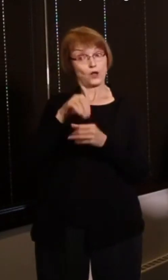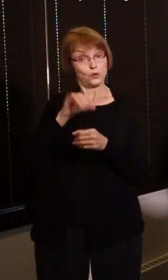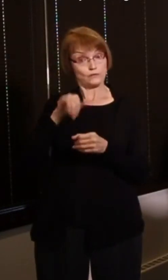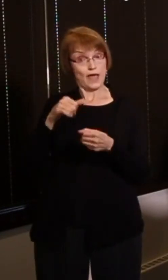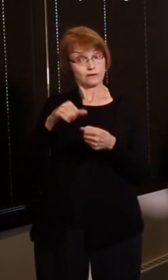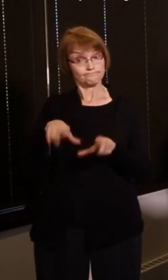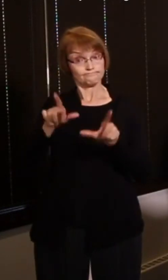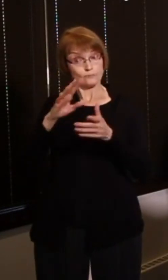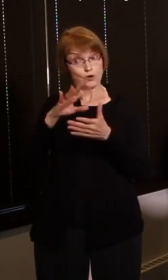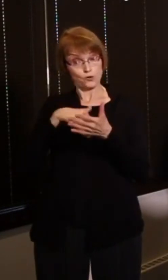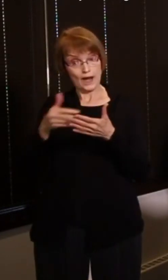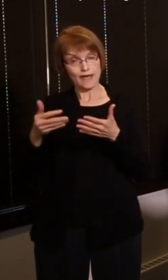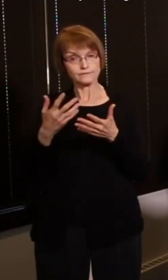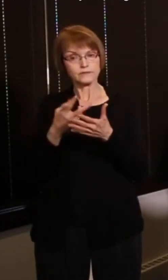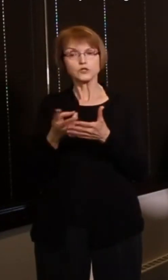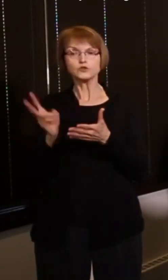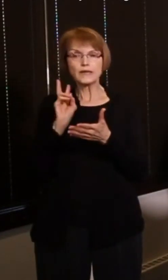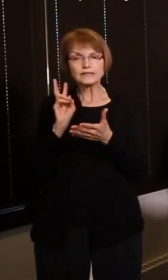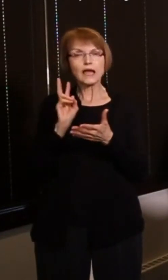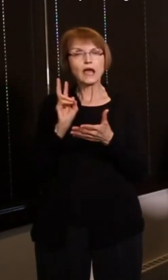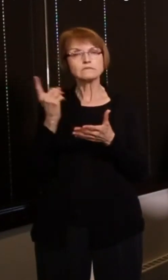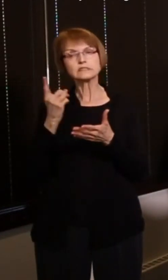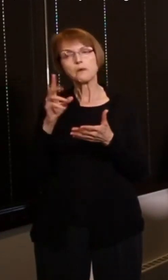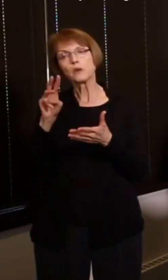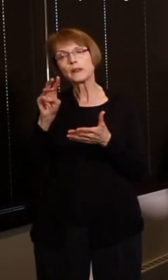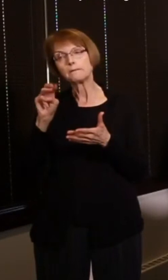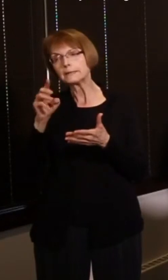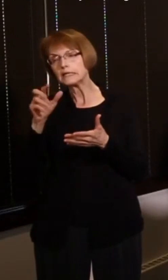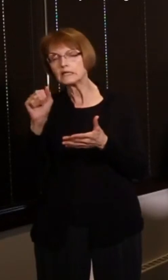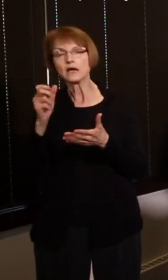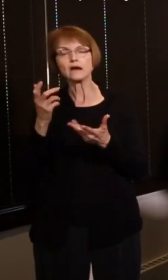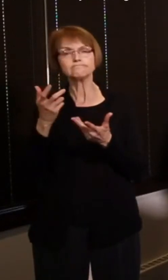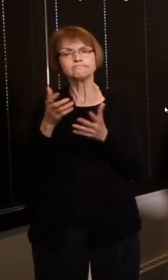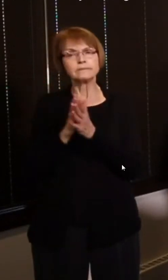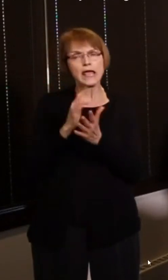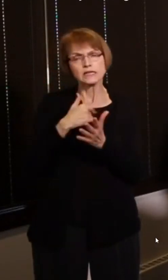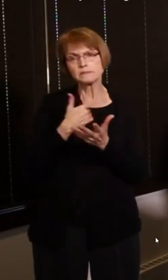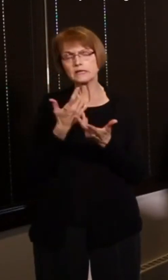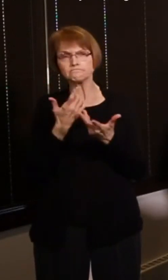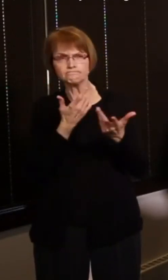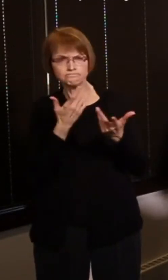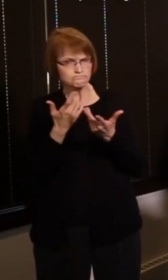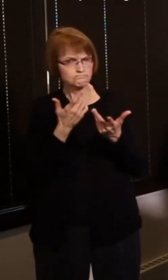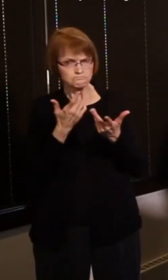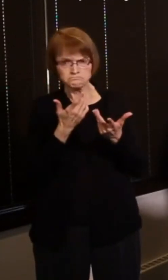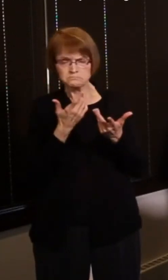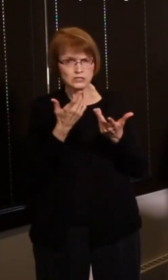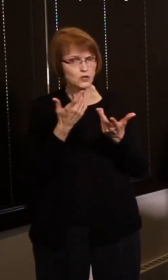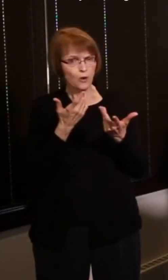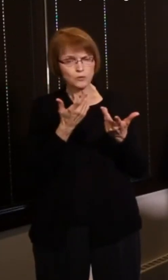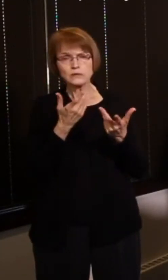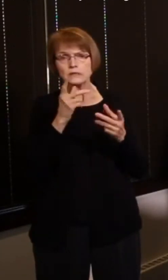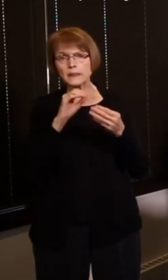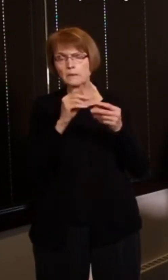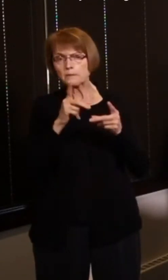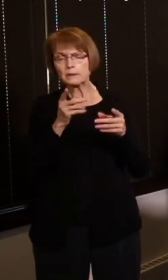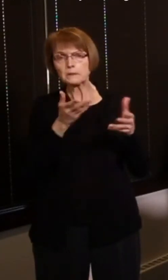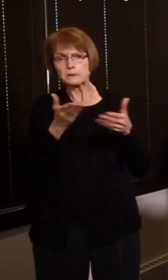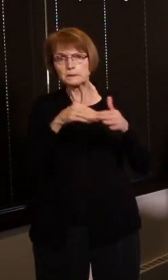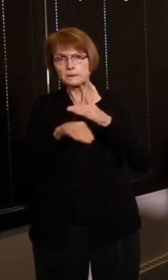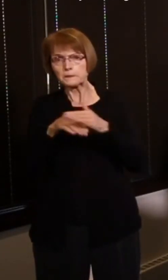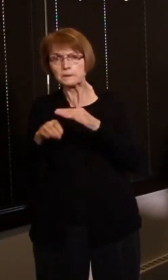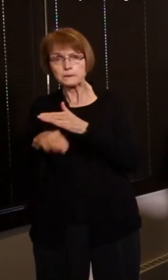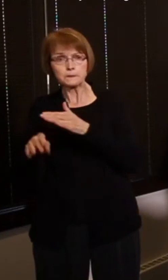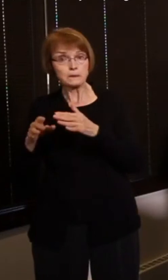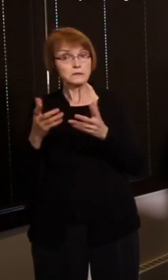asked a couple of weeks by somebody in the media about are we seeing any differences in our admission patterns based on our vaccinations that have been going